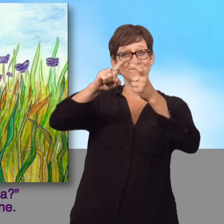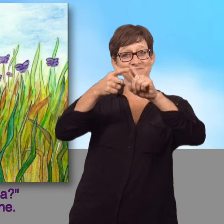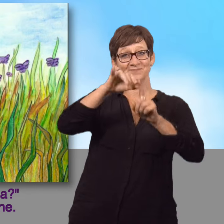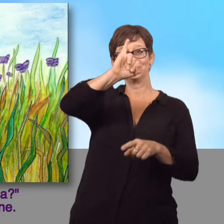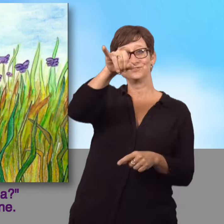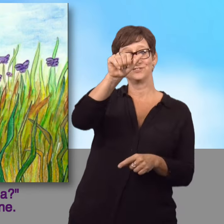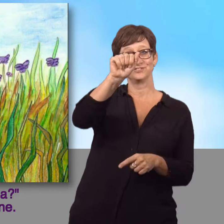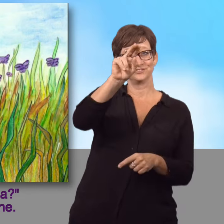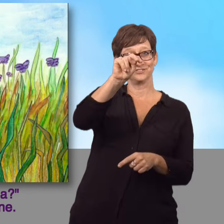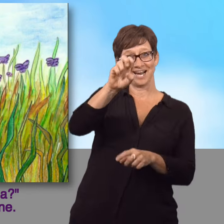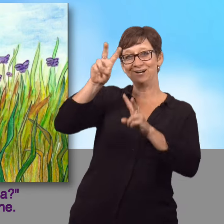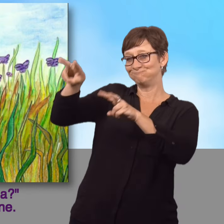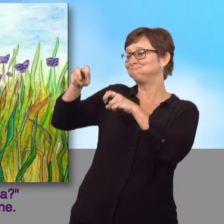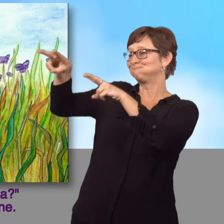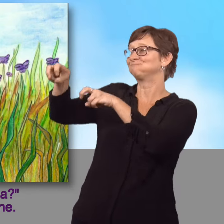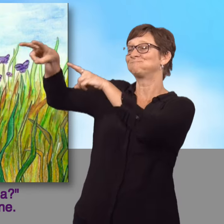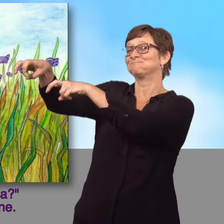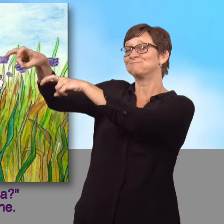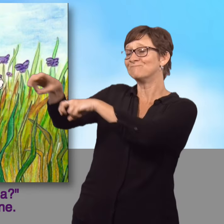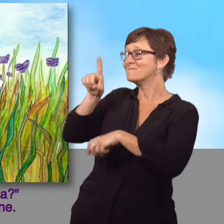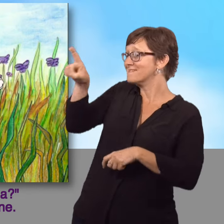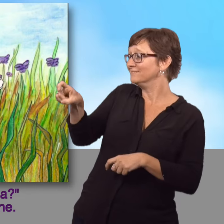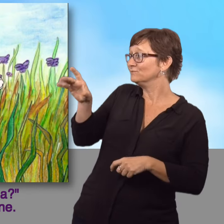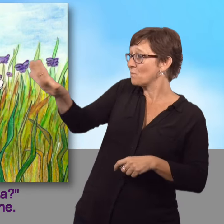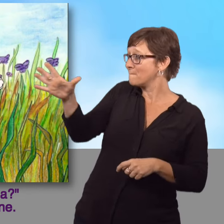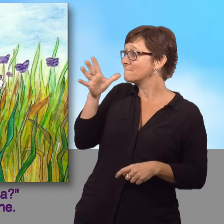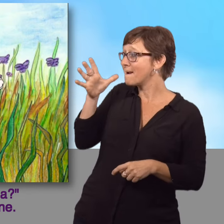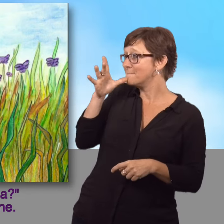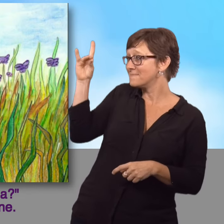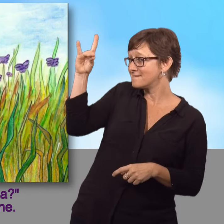Is your mama a llama? I asked my friend Jane.